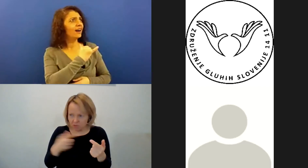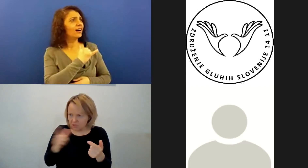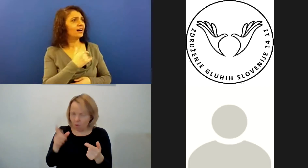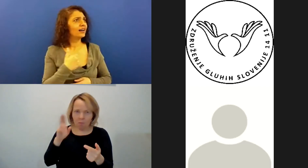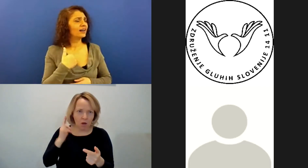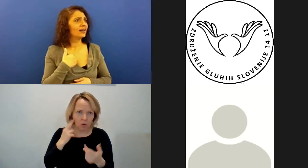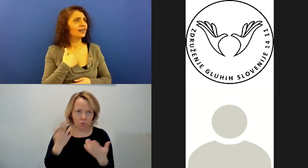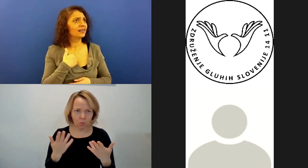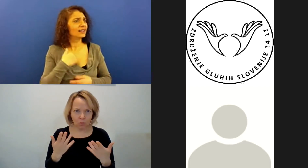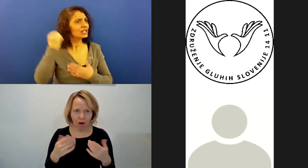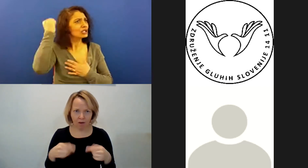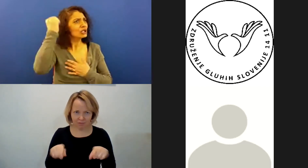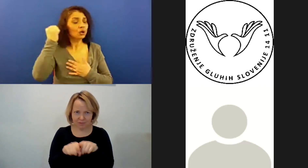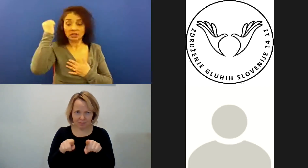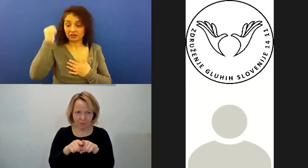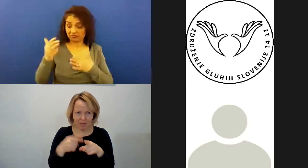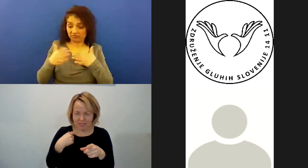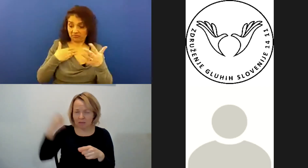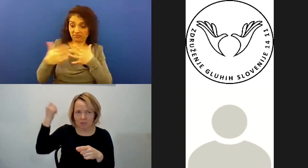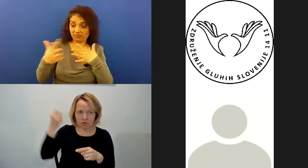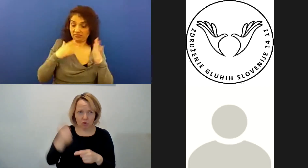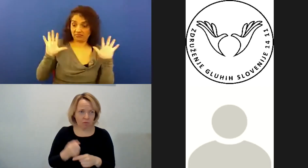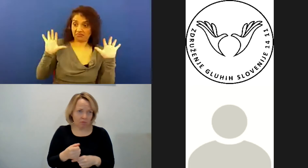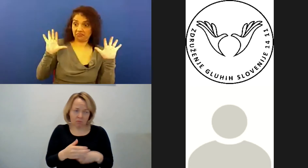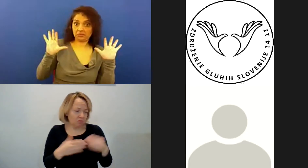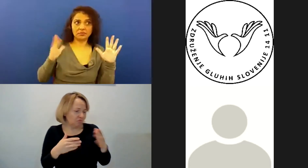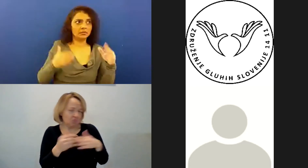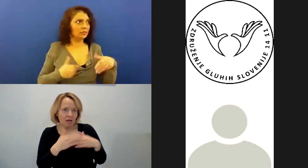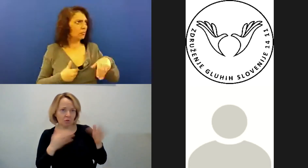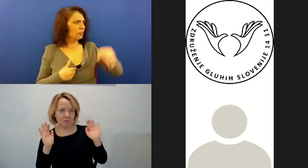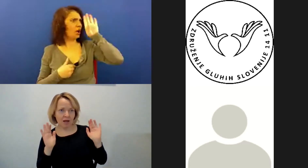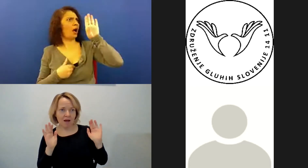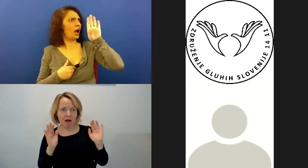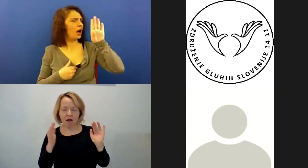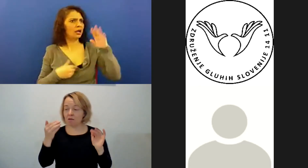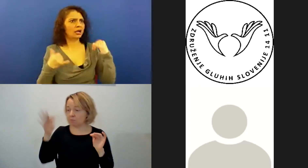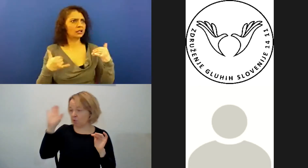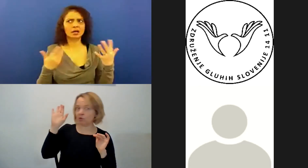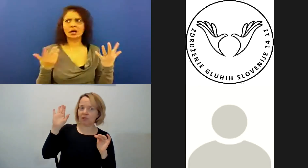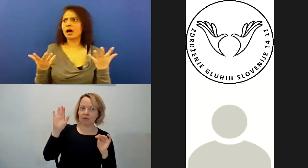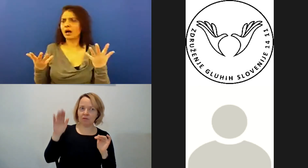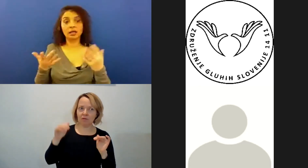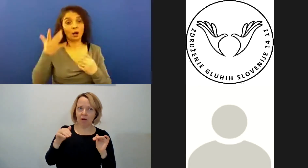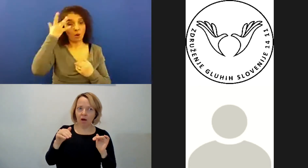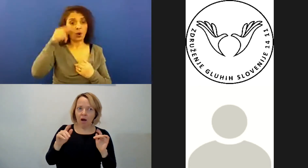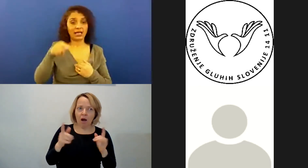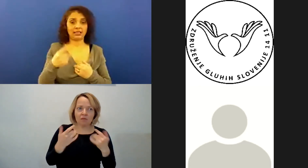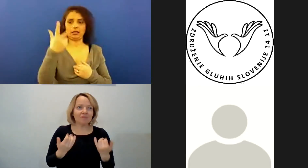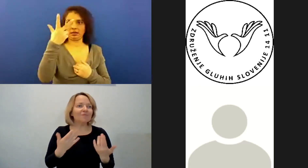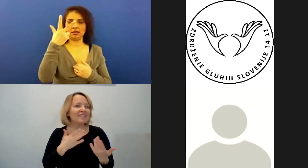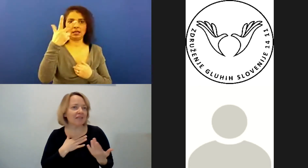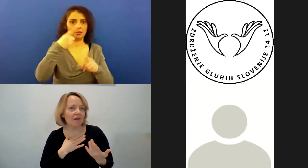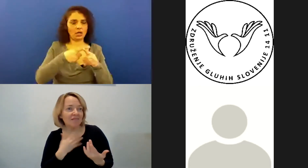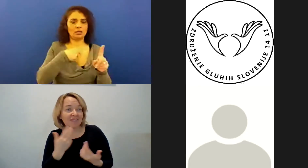I said, "Wait, you're deaf like me, why wouldn't you help me?" And they told me, "We don't care, you're from Kosovo, we don't